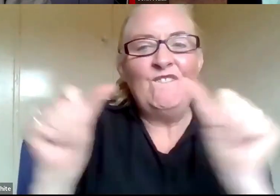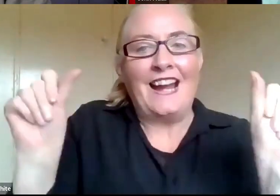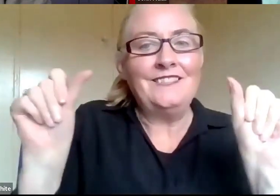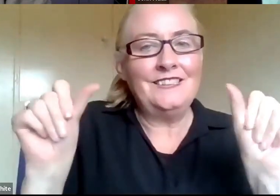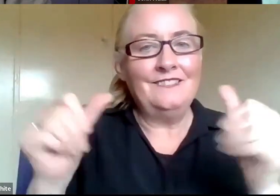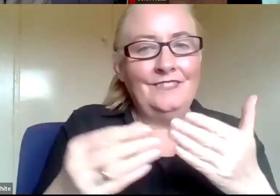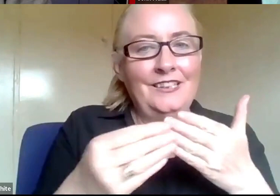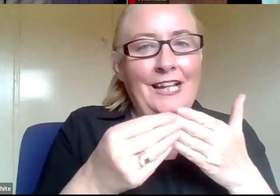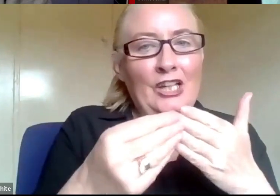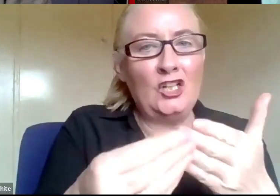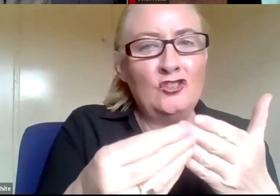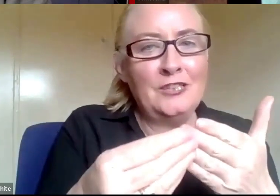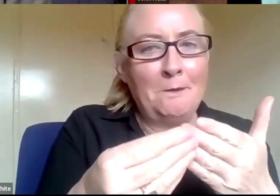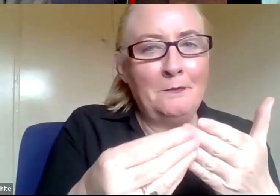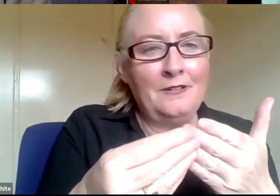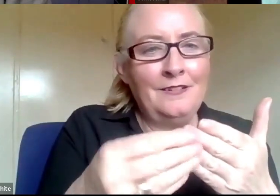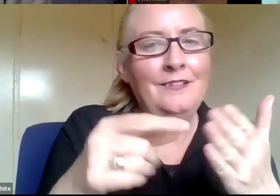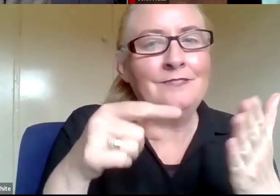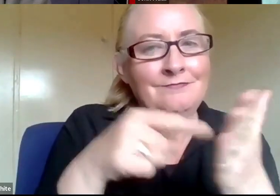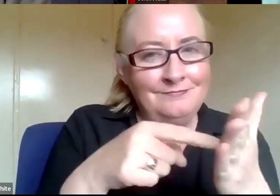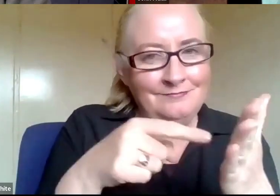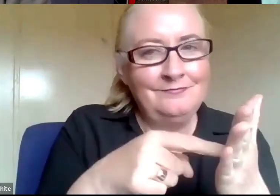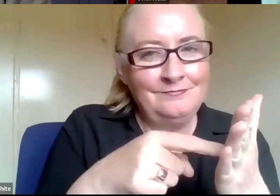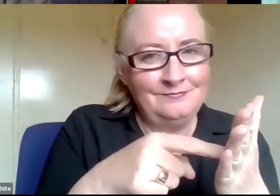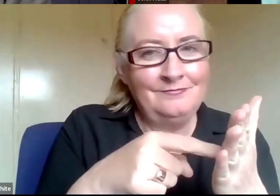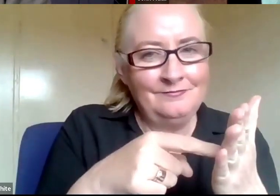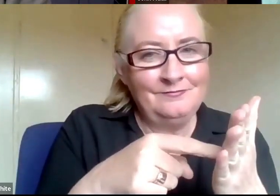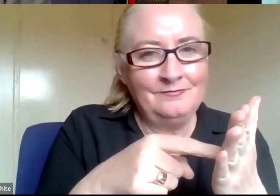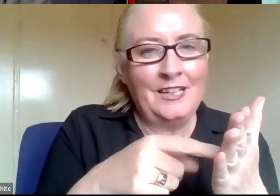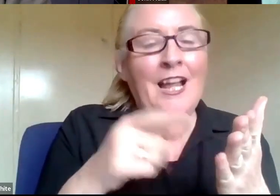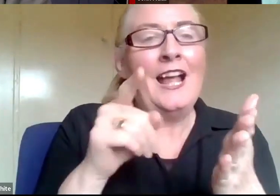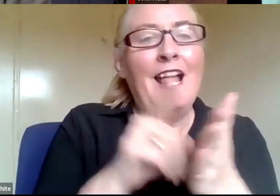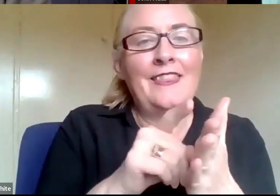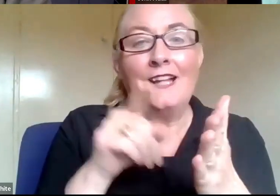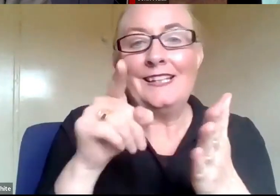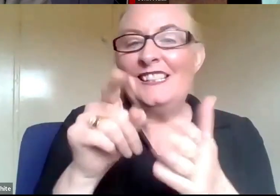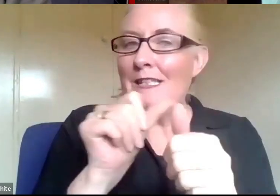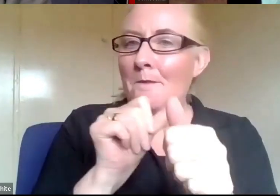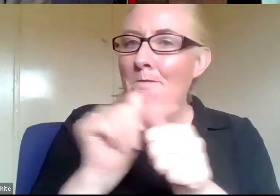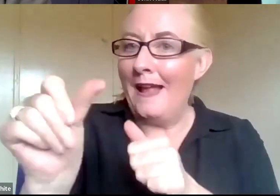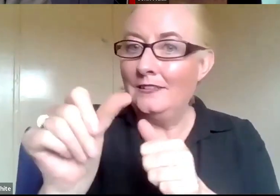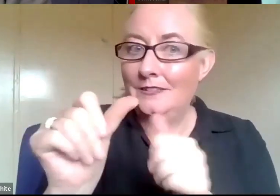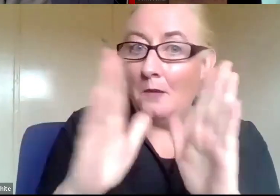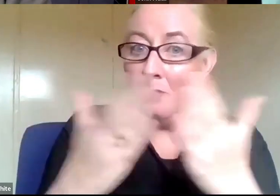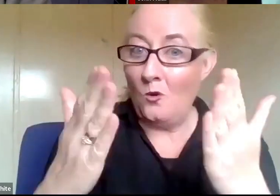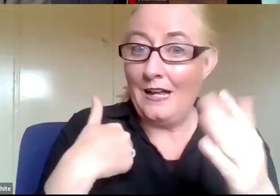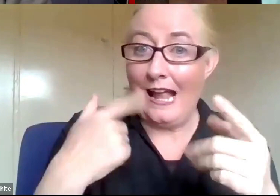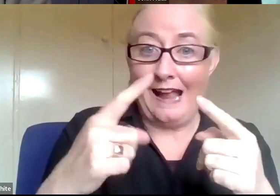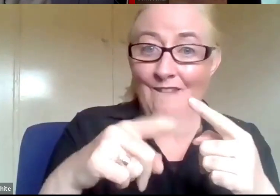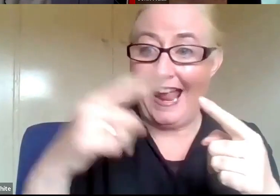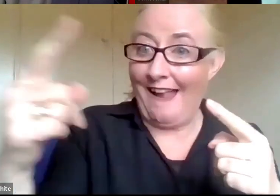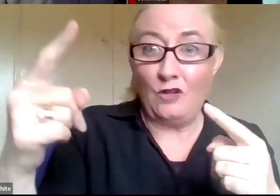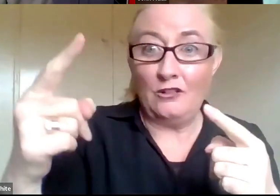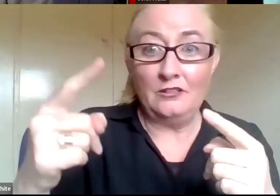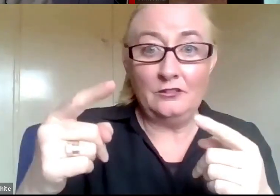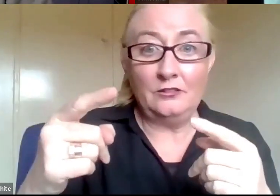paperback book. It's the best book I've ever written on leadership. But a close second,